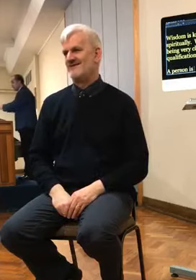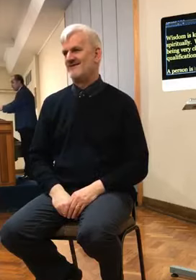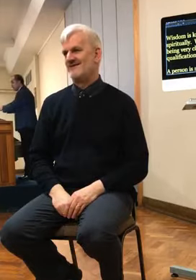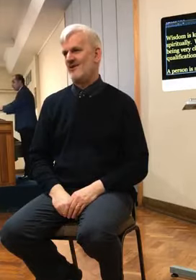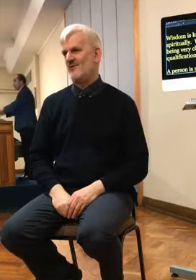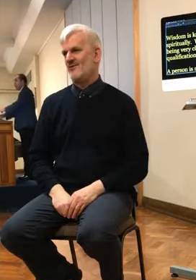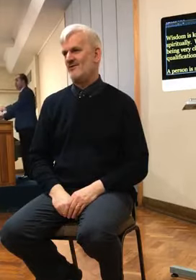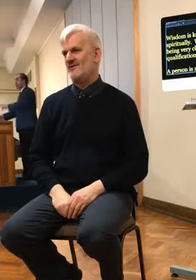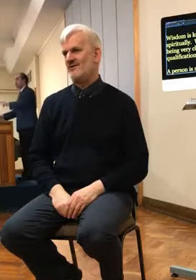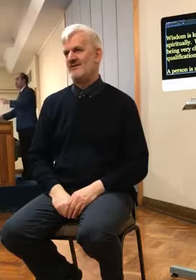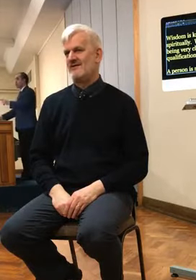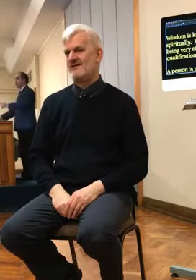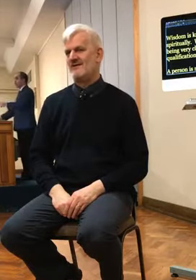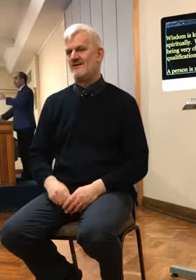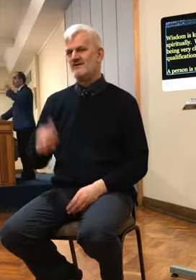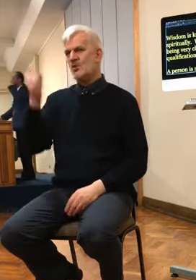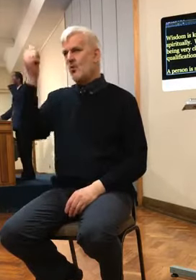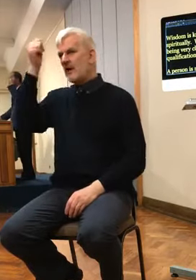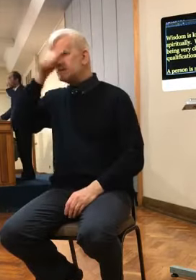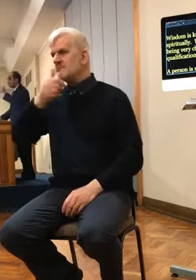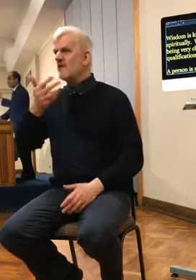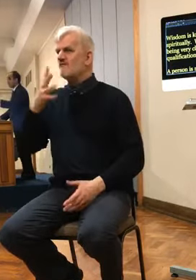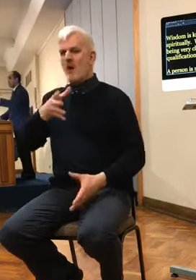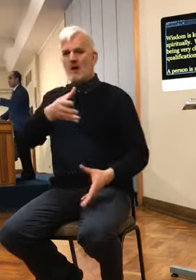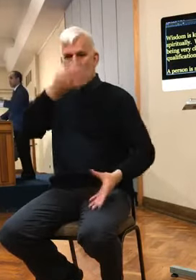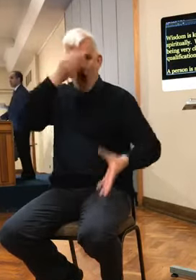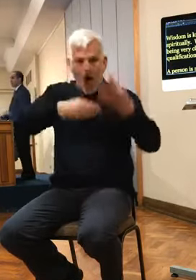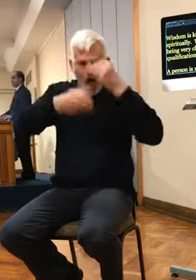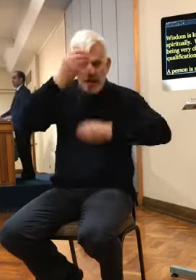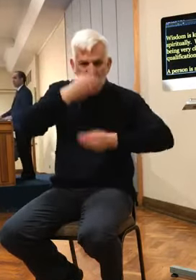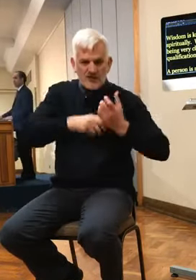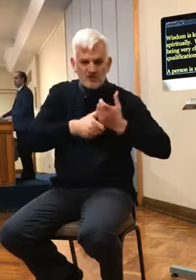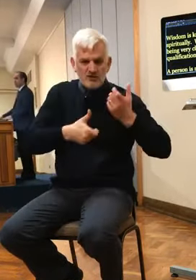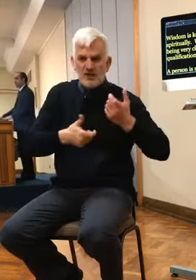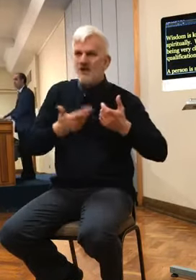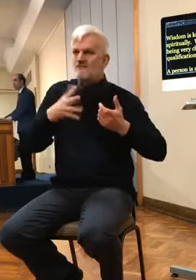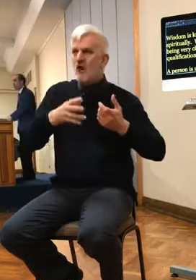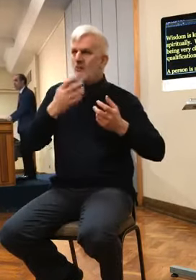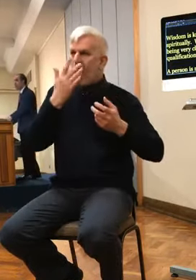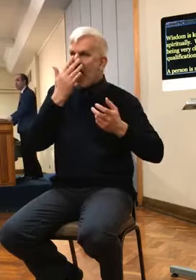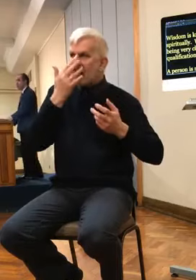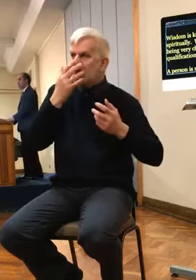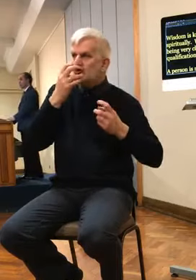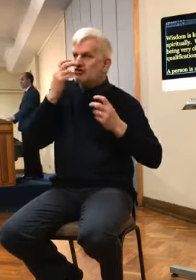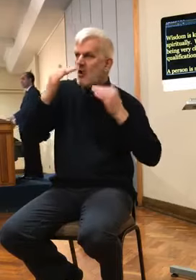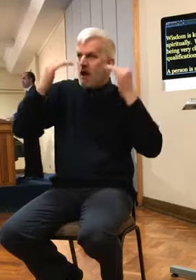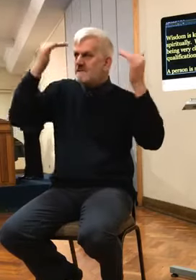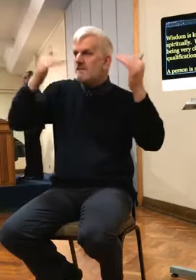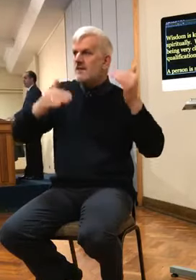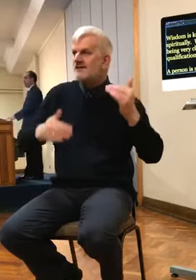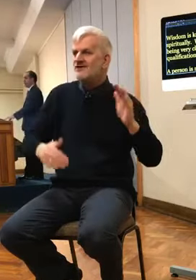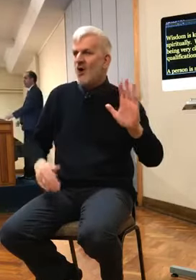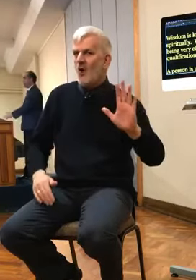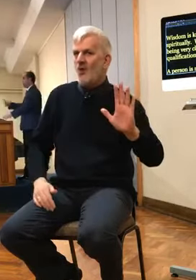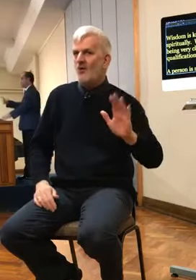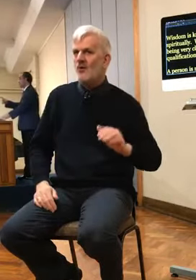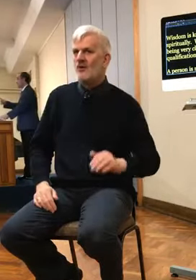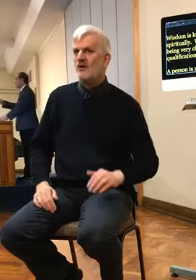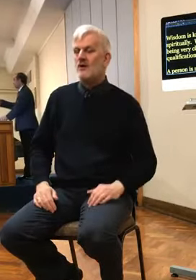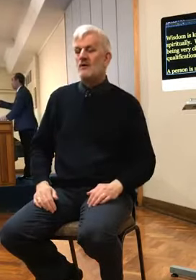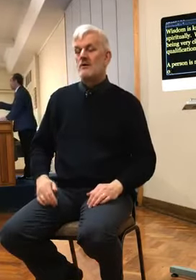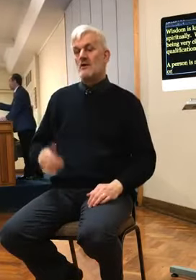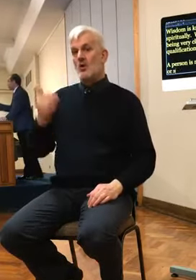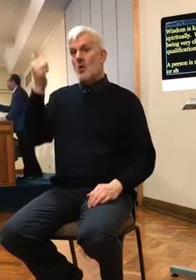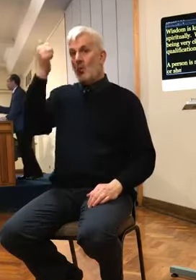with age. It has to do with knowledge applied spiritually. So the wise man, who is the wise man? The wise